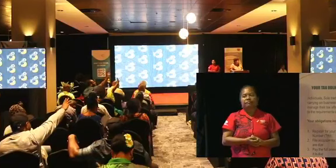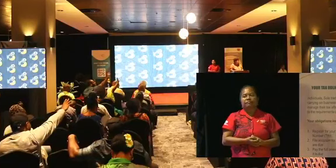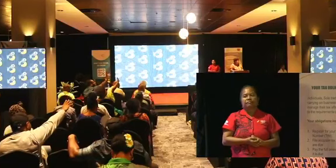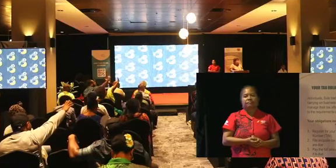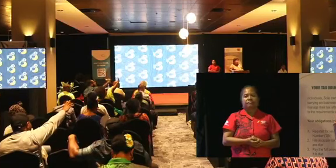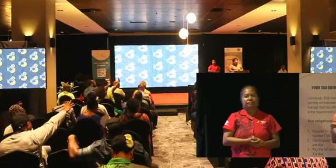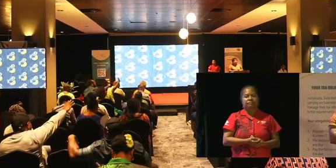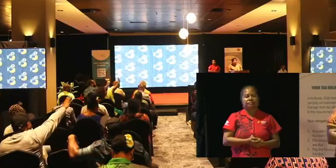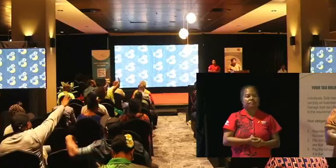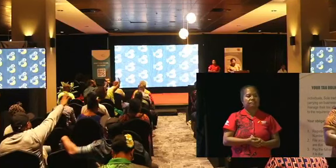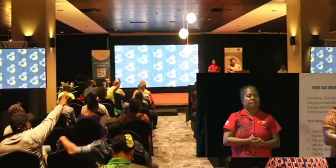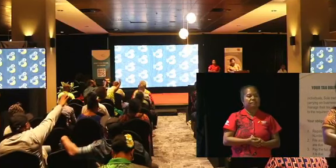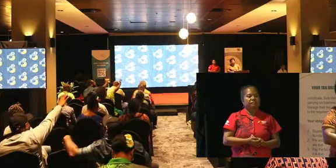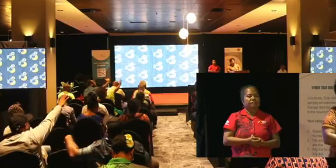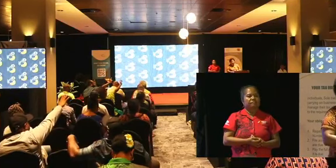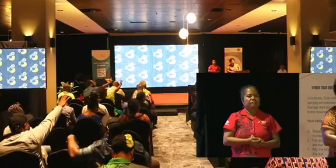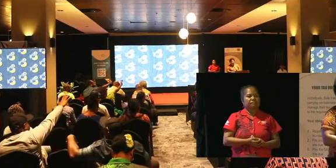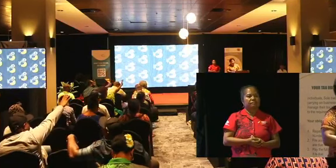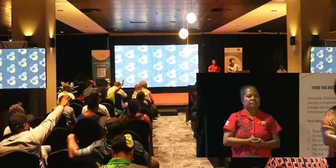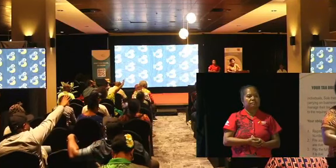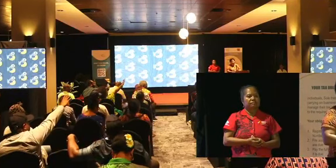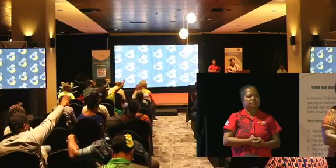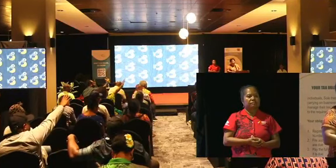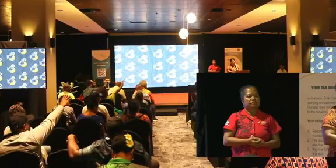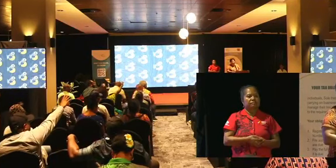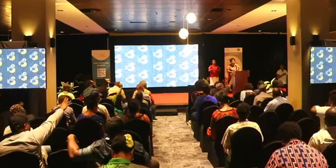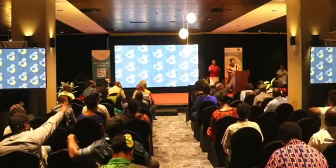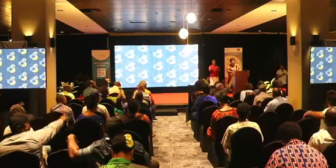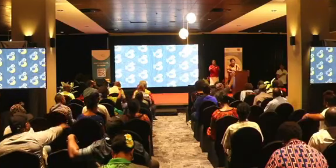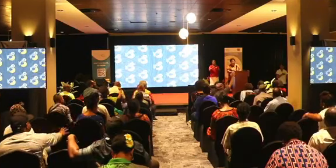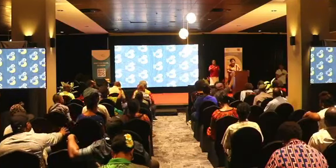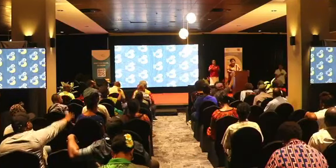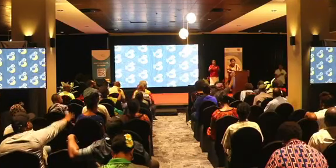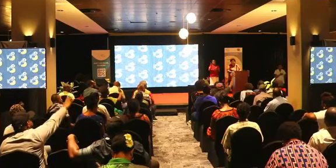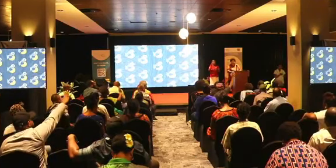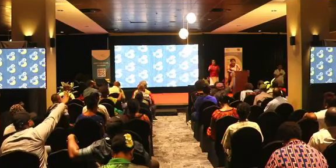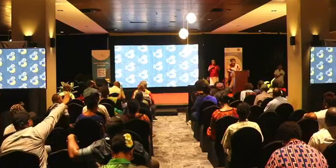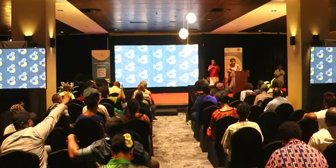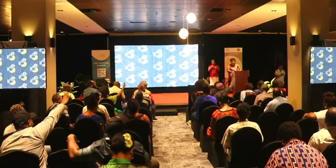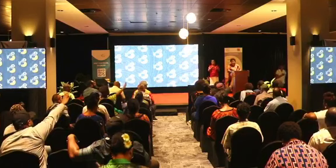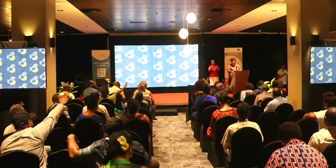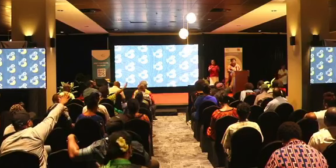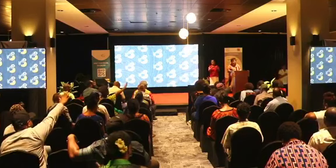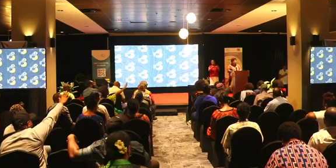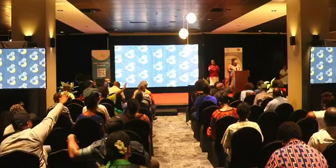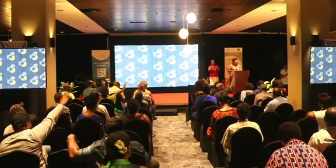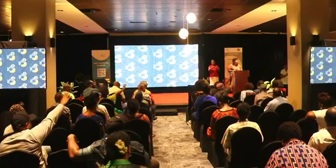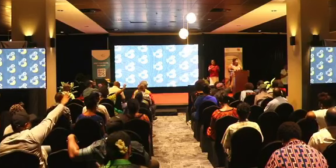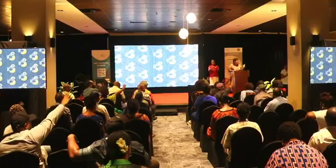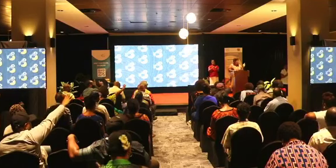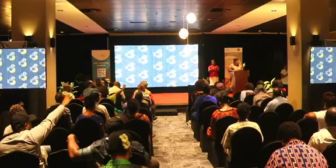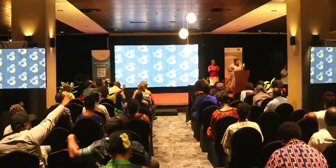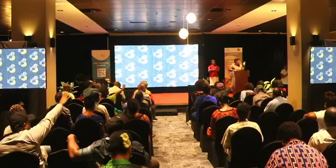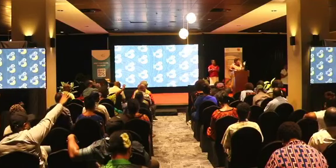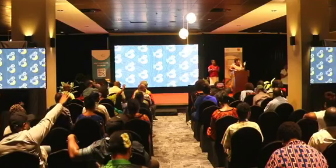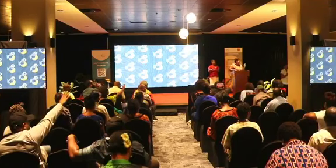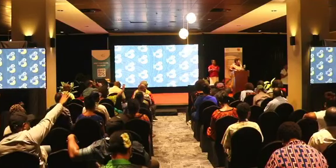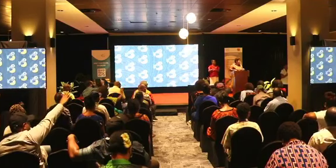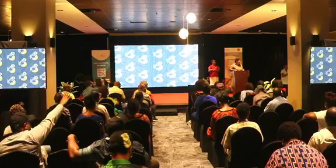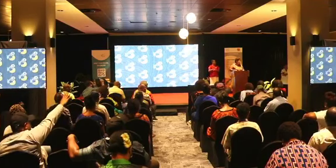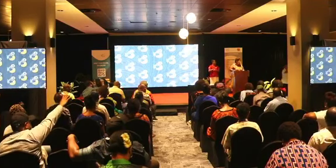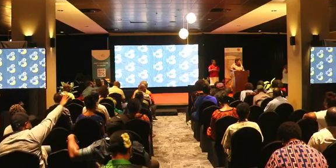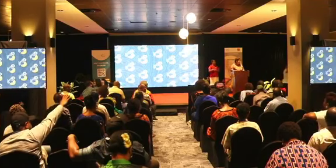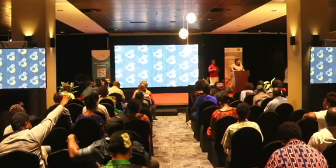What you learned, learnings and all that. Back one, maybe last